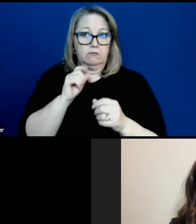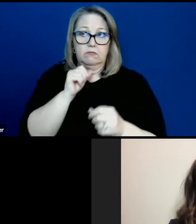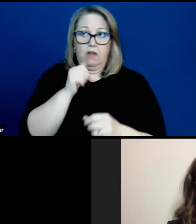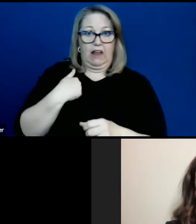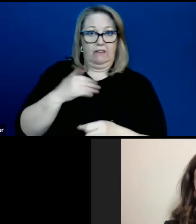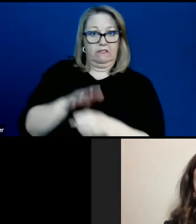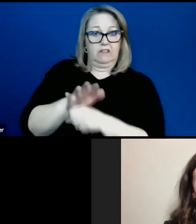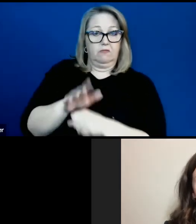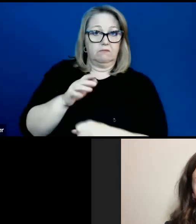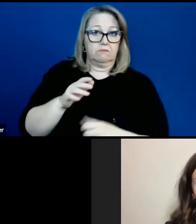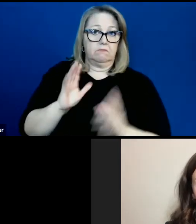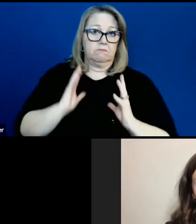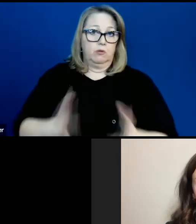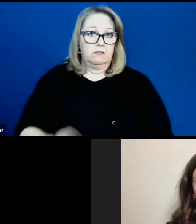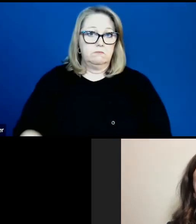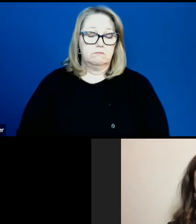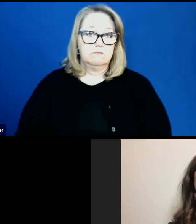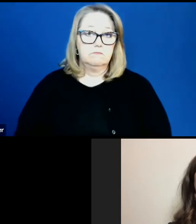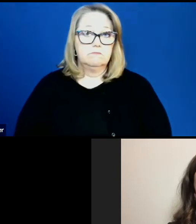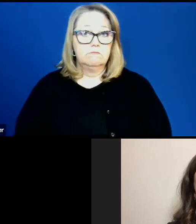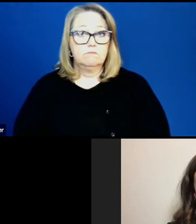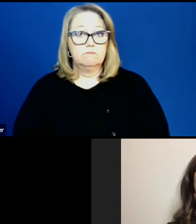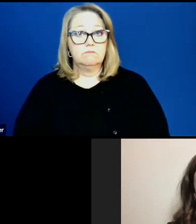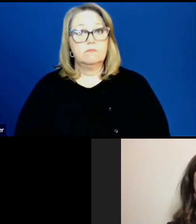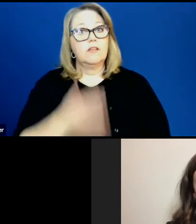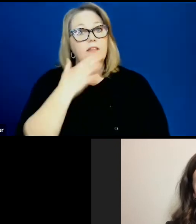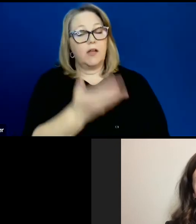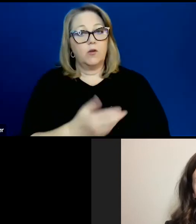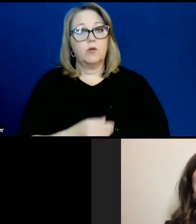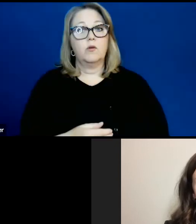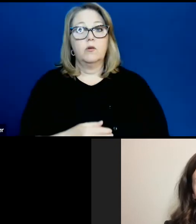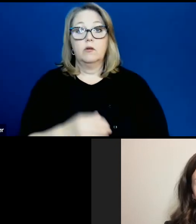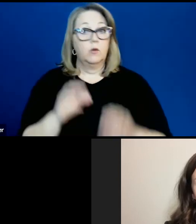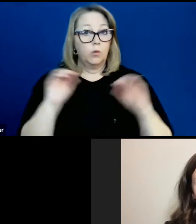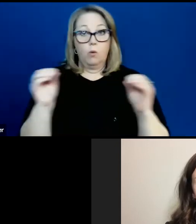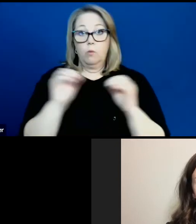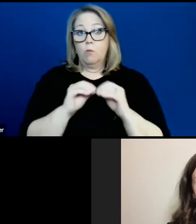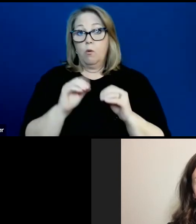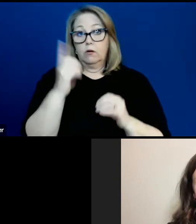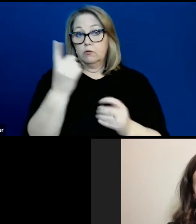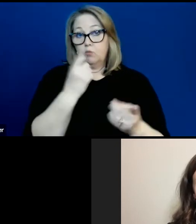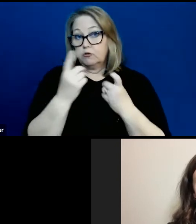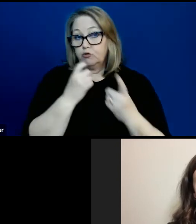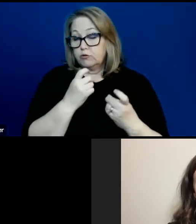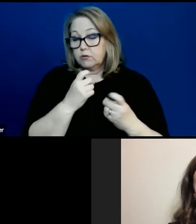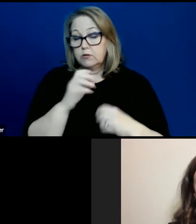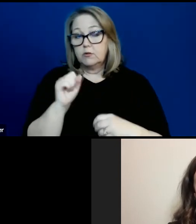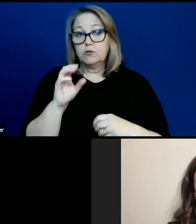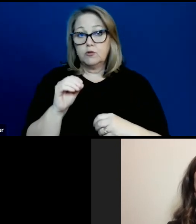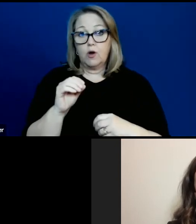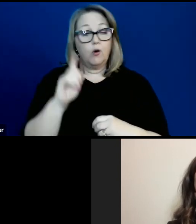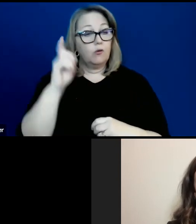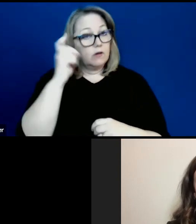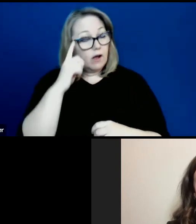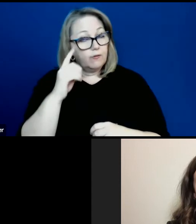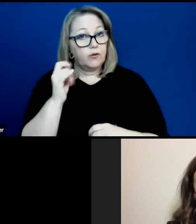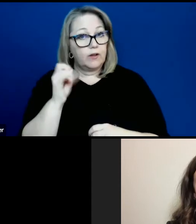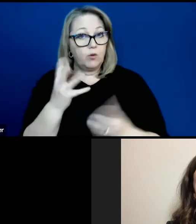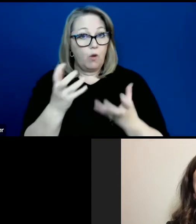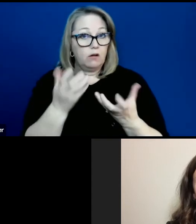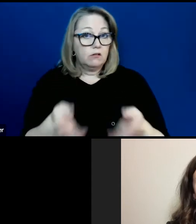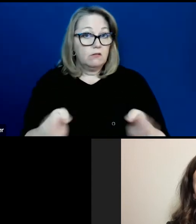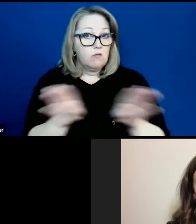Great. Thank you for the question. Thank you for that answer, Shannon. I don't have any more questions in the queue here. So, Governor, if you have any closing